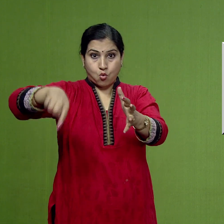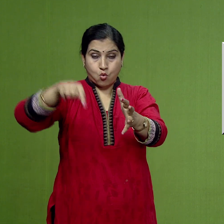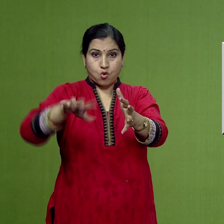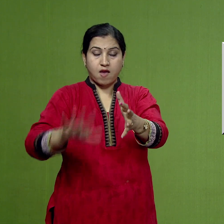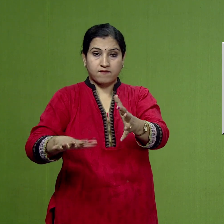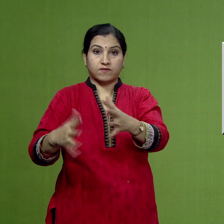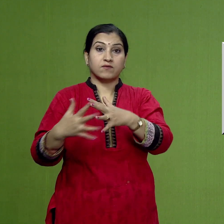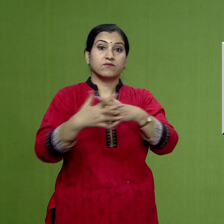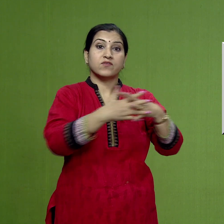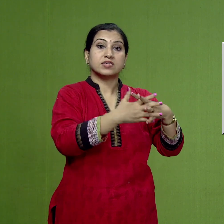West Bengal,